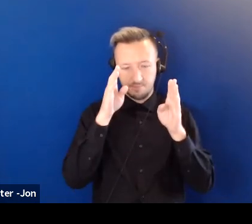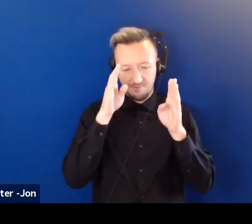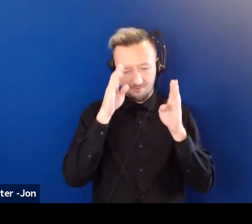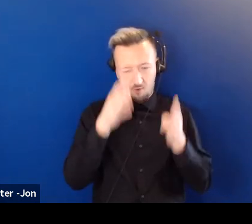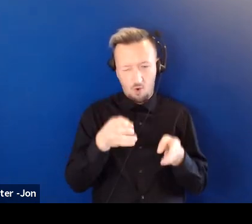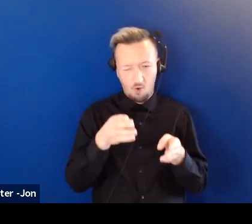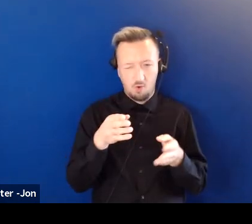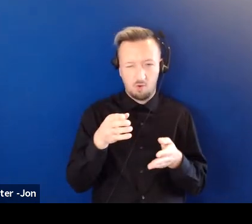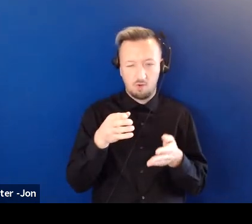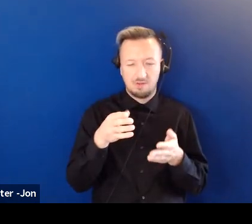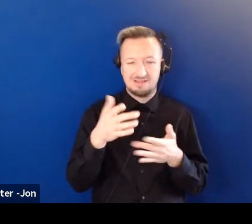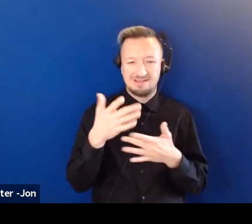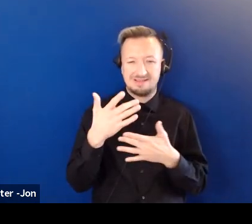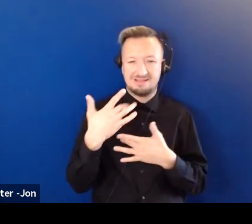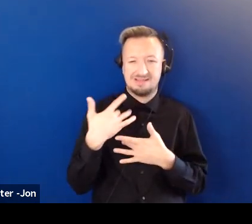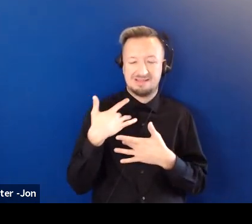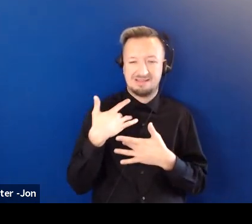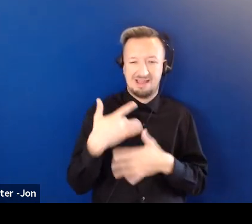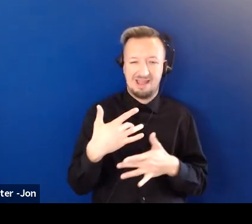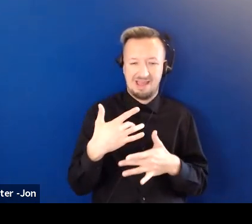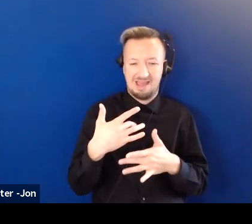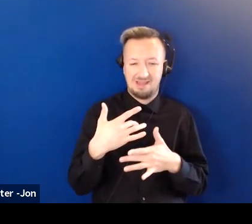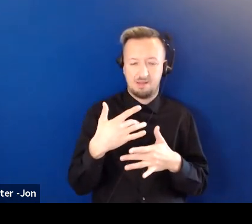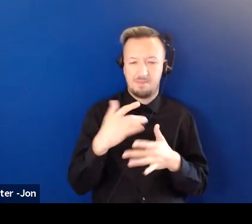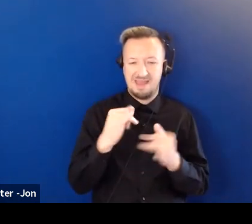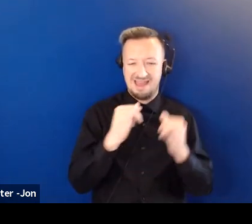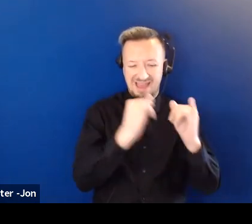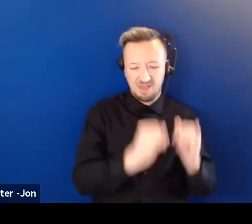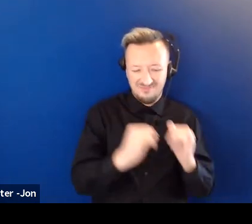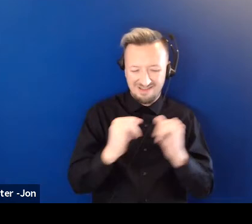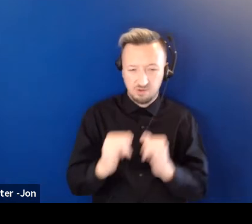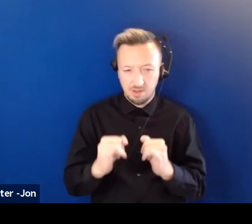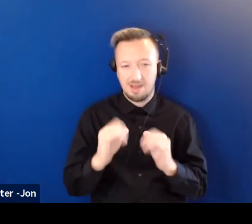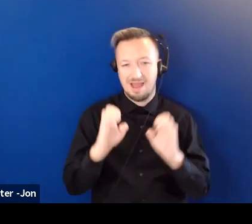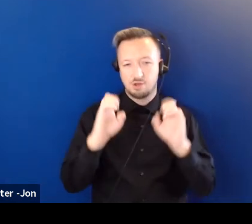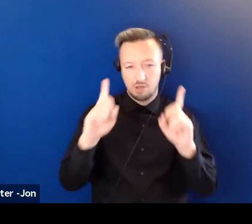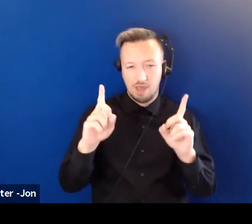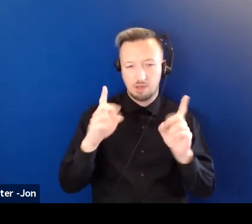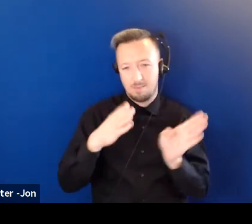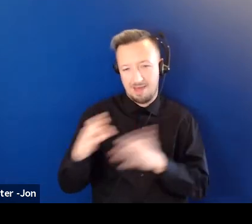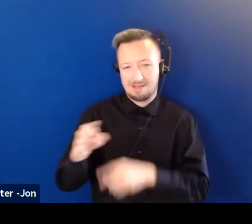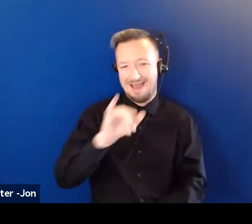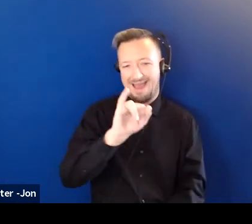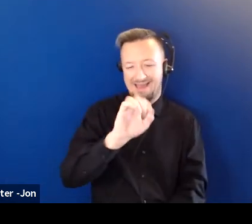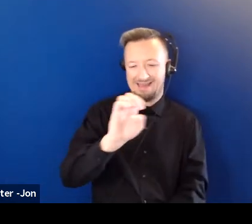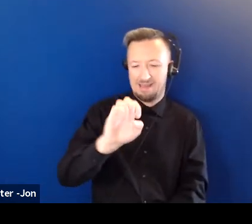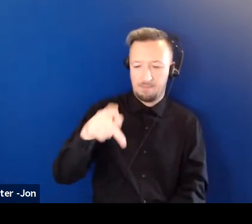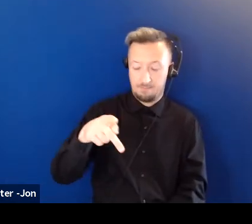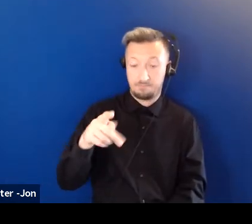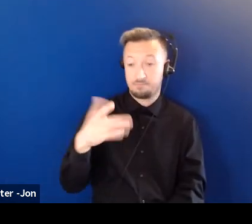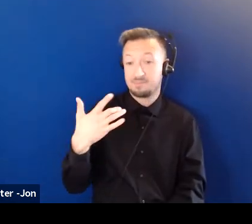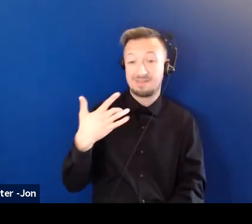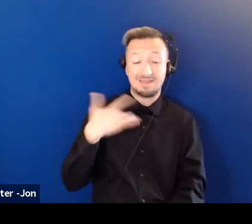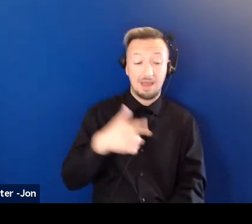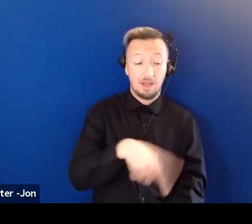generally individualized education plans. So IEPs are often the first formalized services that